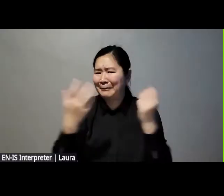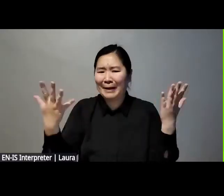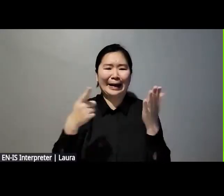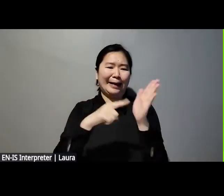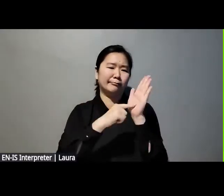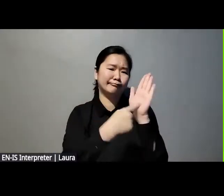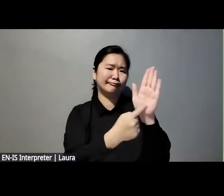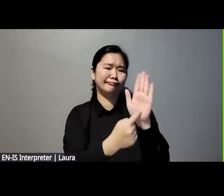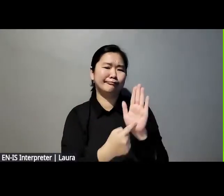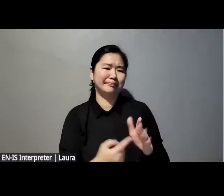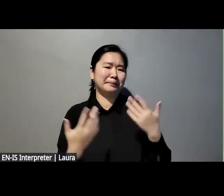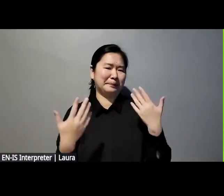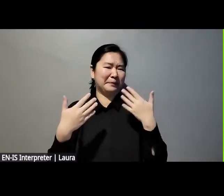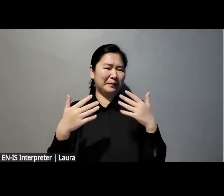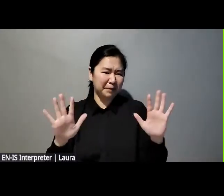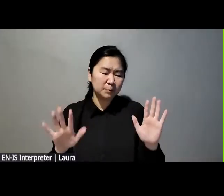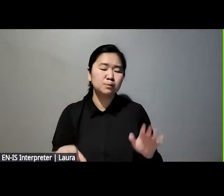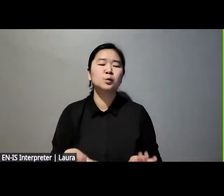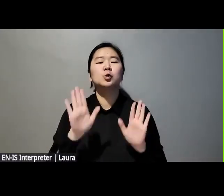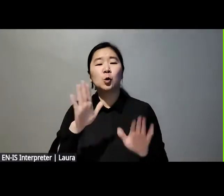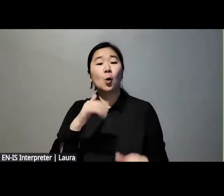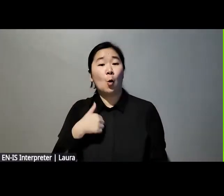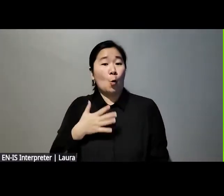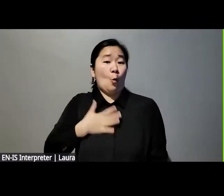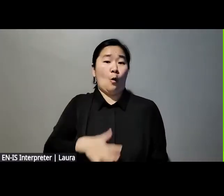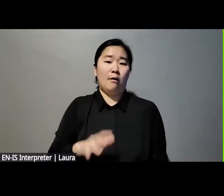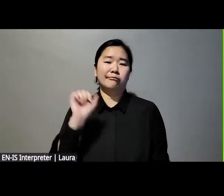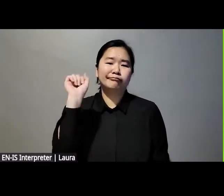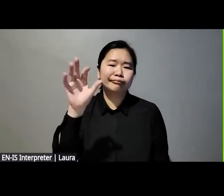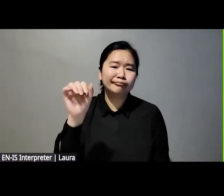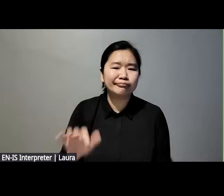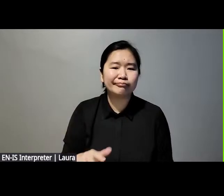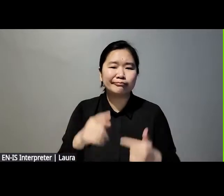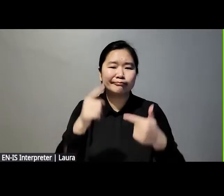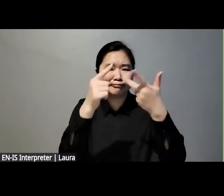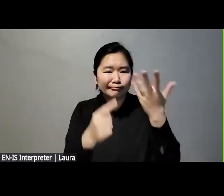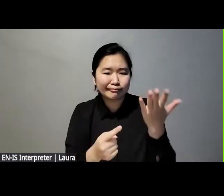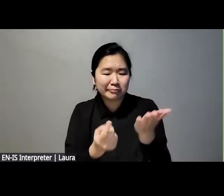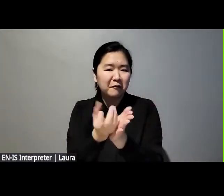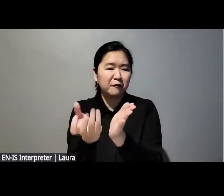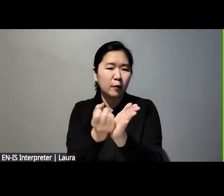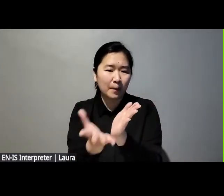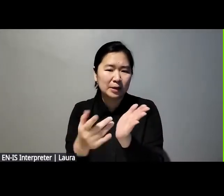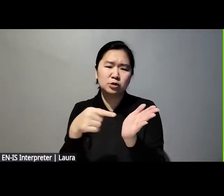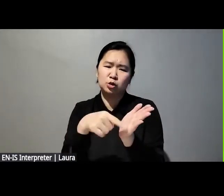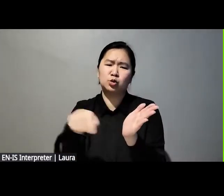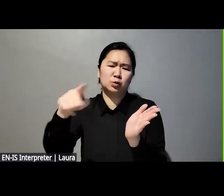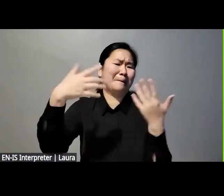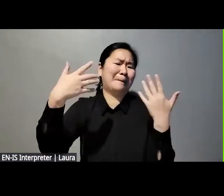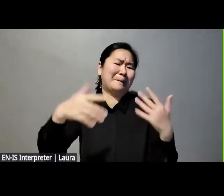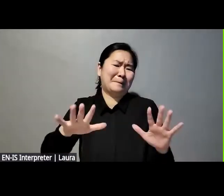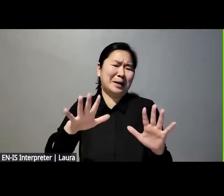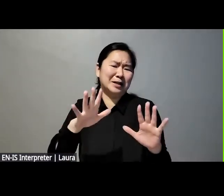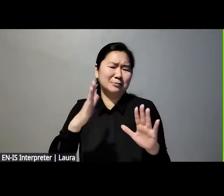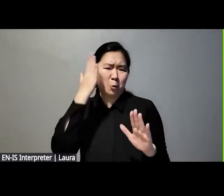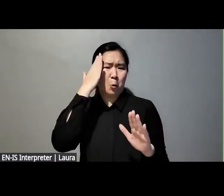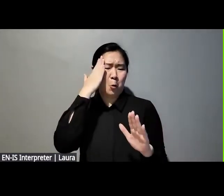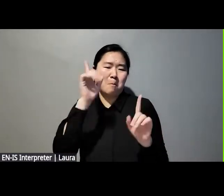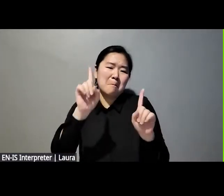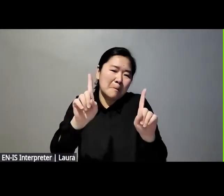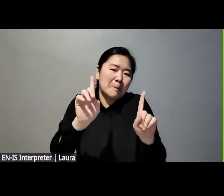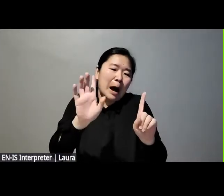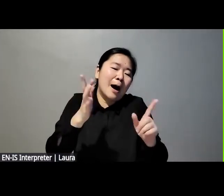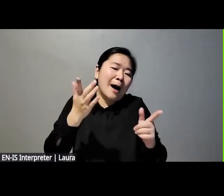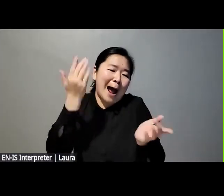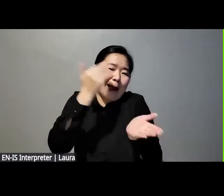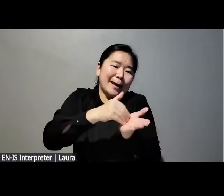the CRPD. The CRPD is a human rights convention, and it's an international